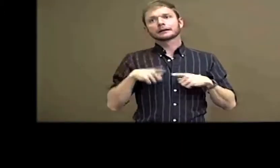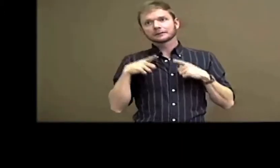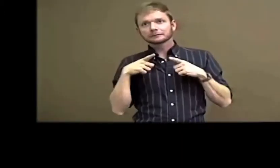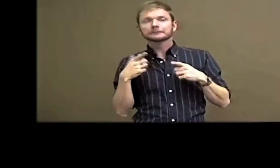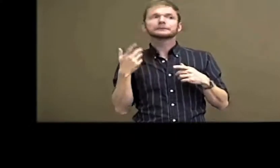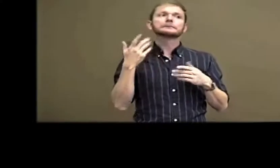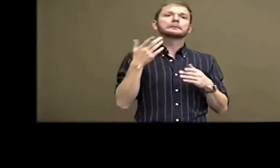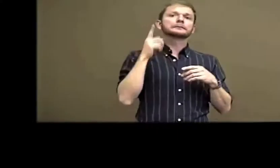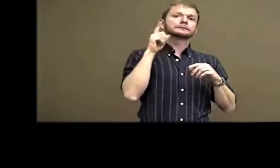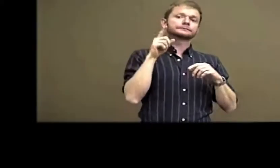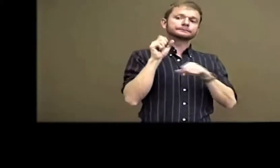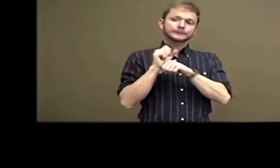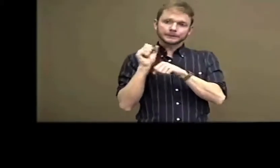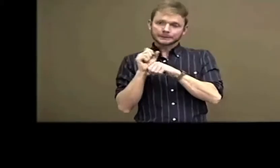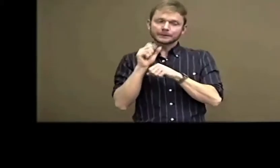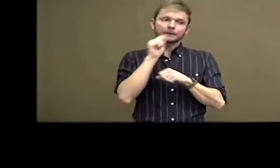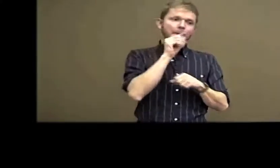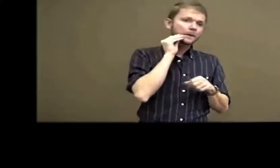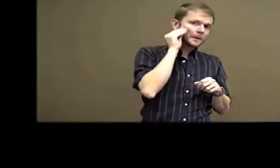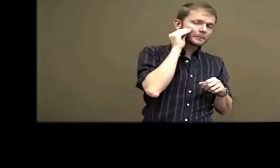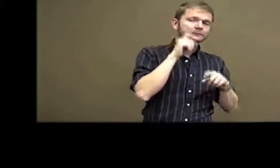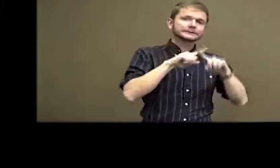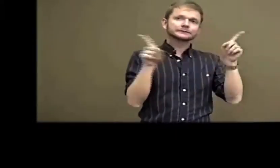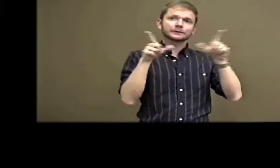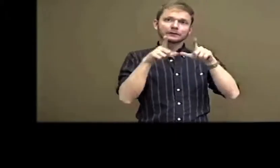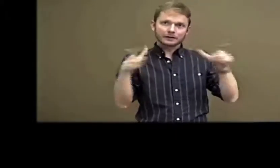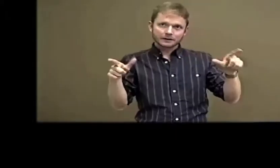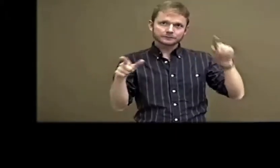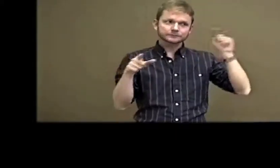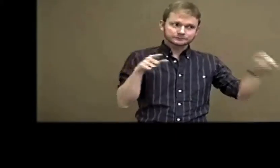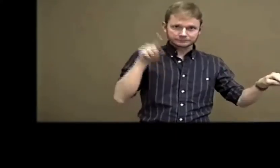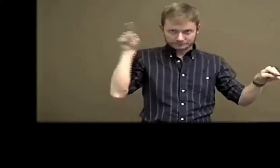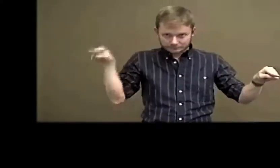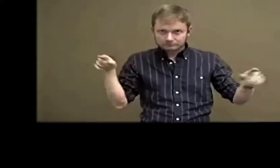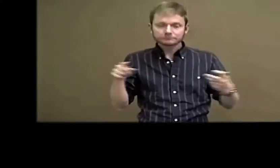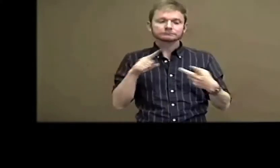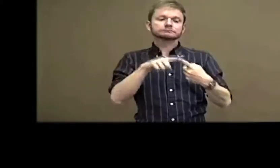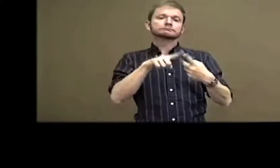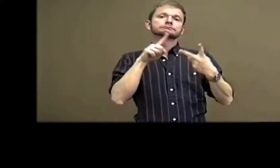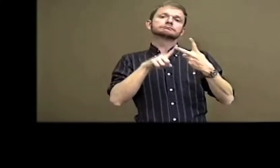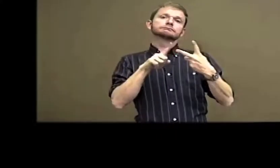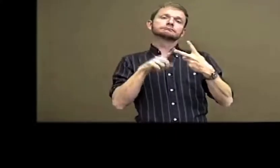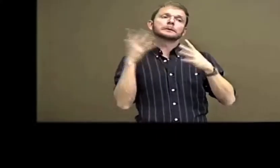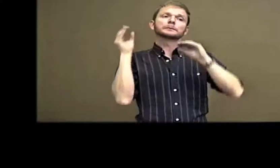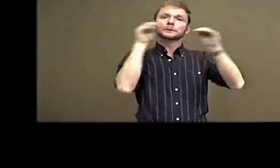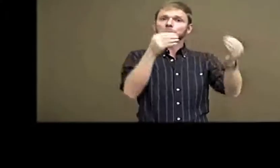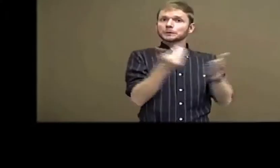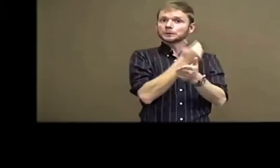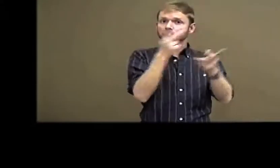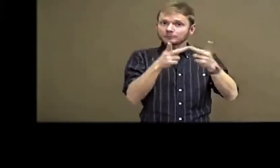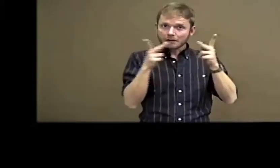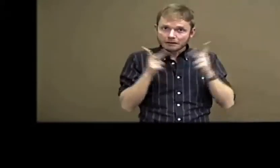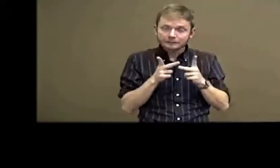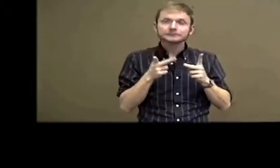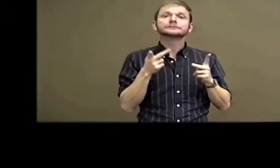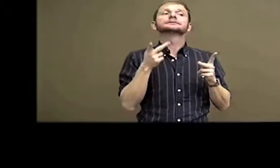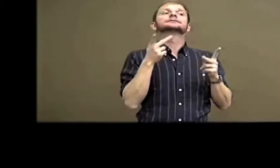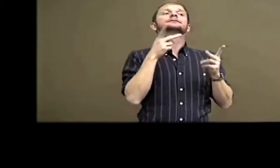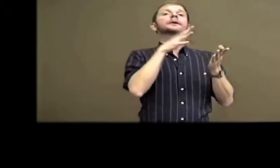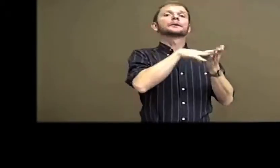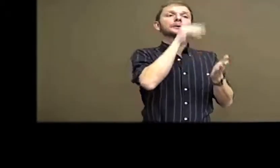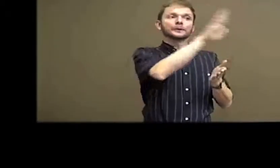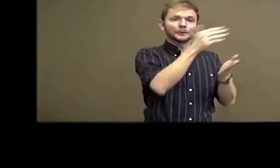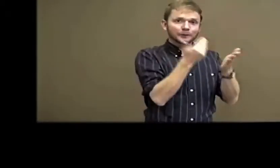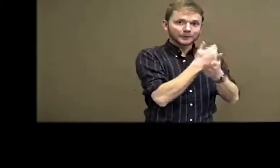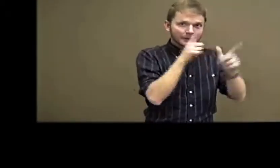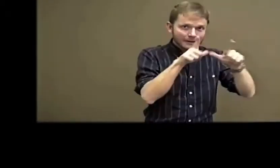place. For example, the language you use at home is not the language you would use in other places. A second example would be if you move to a new